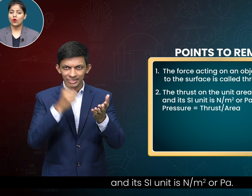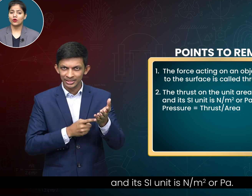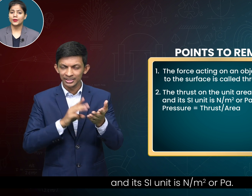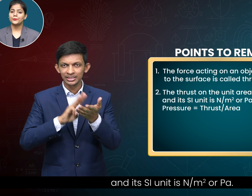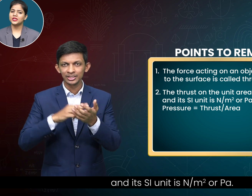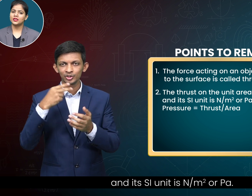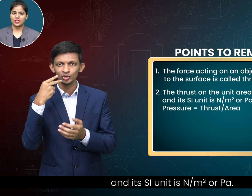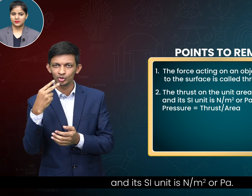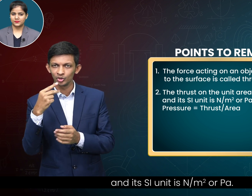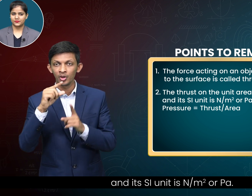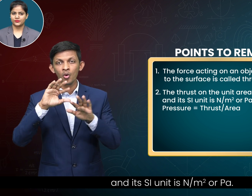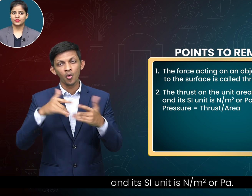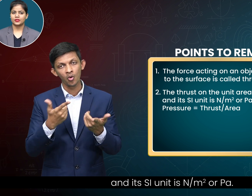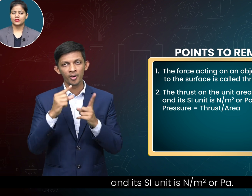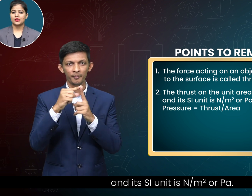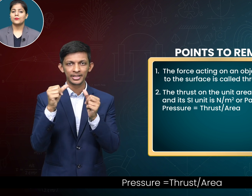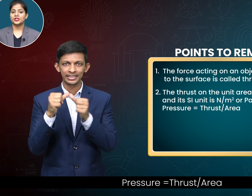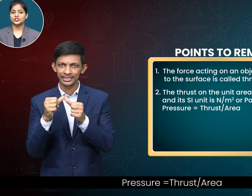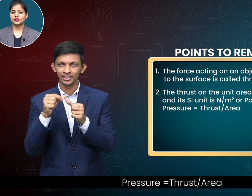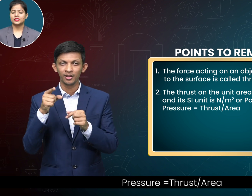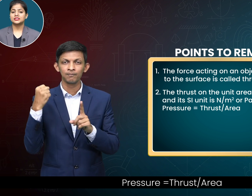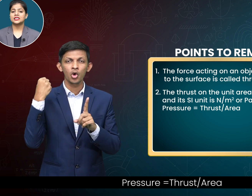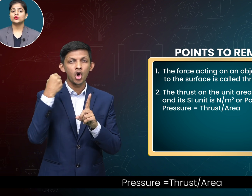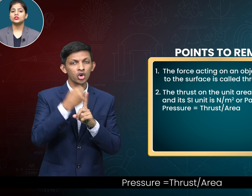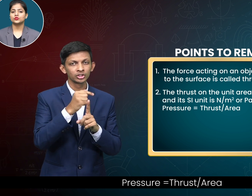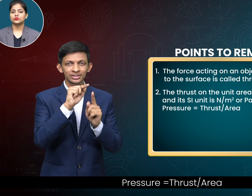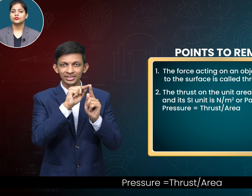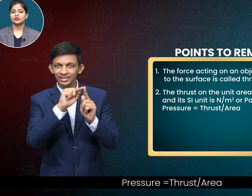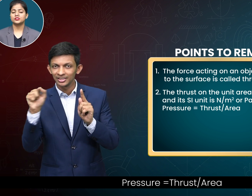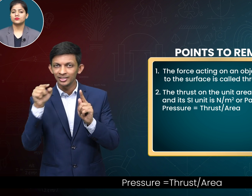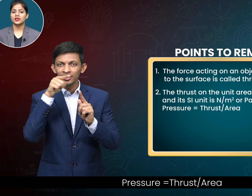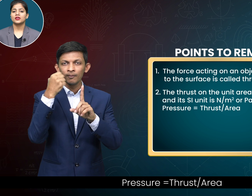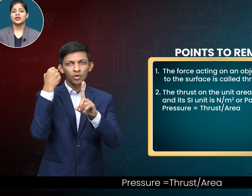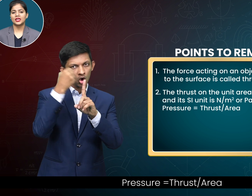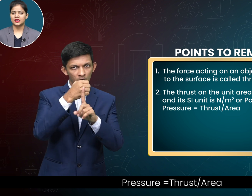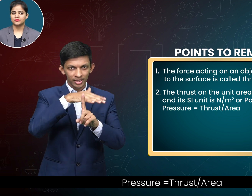or PA. Pressure is equal to thrust by area.